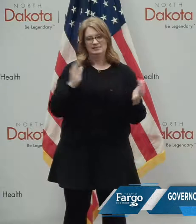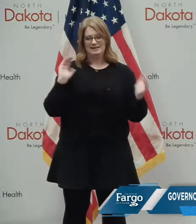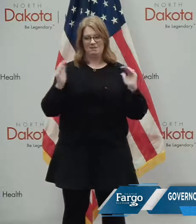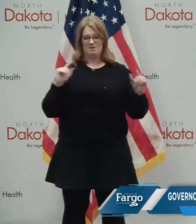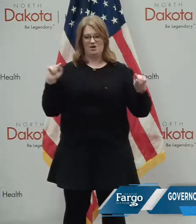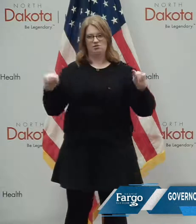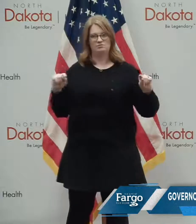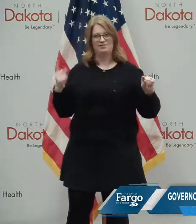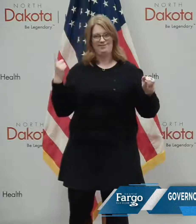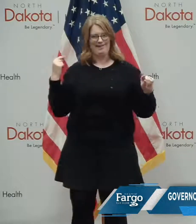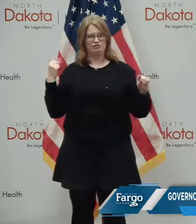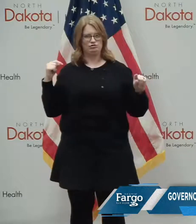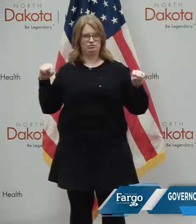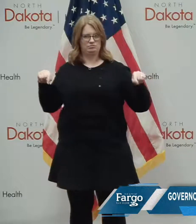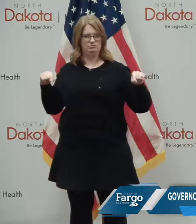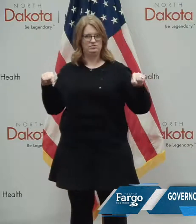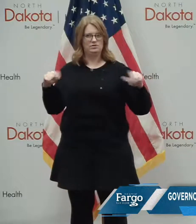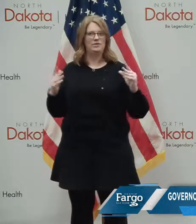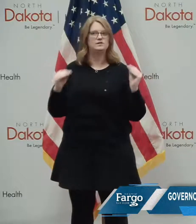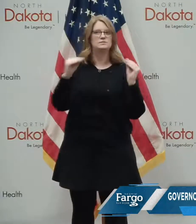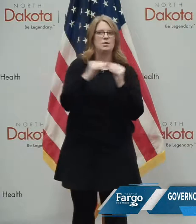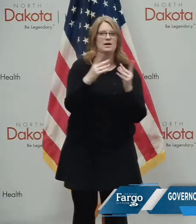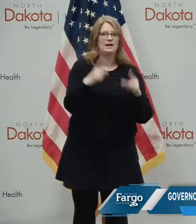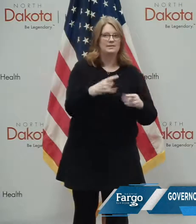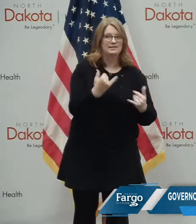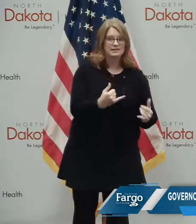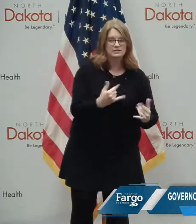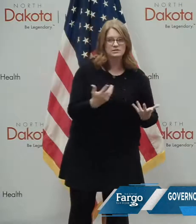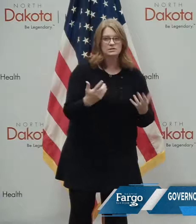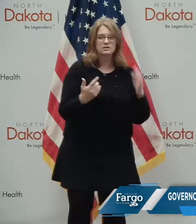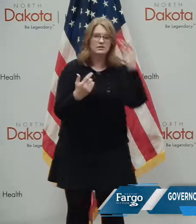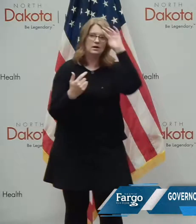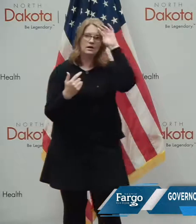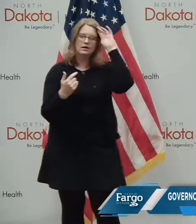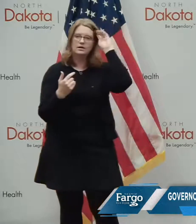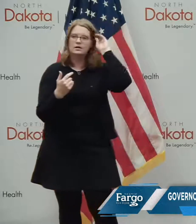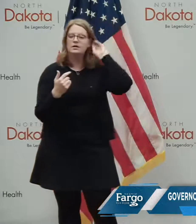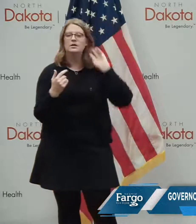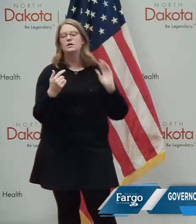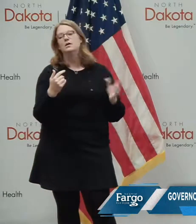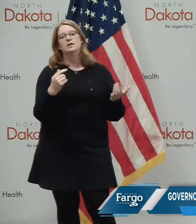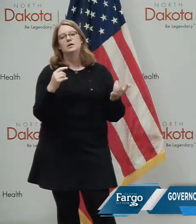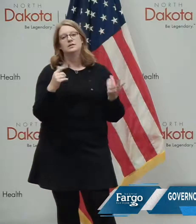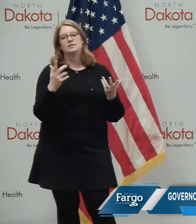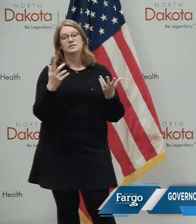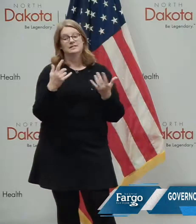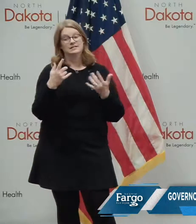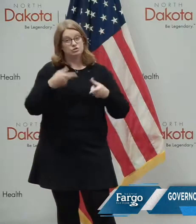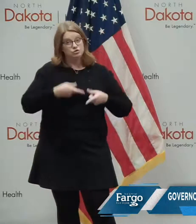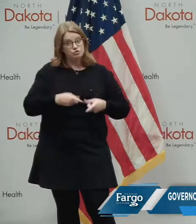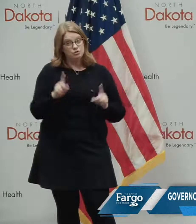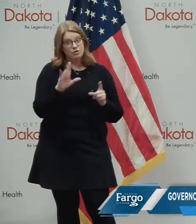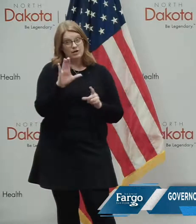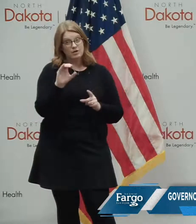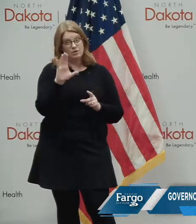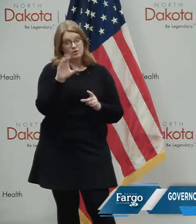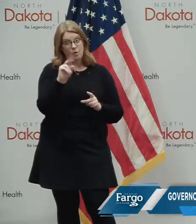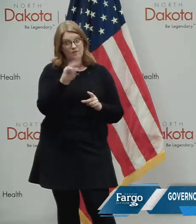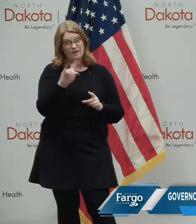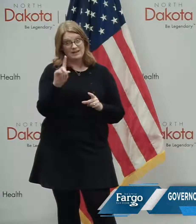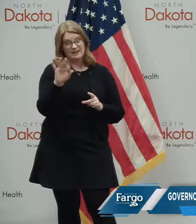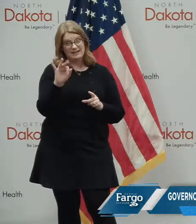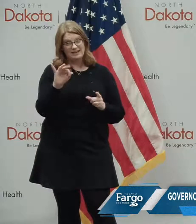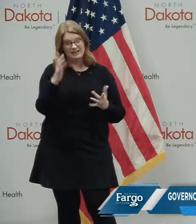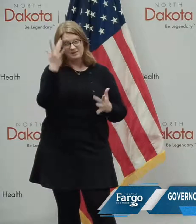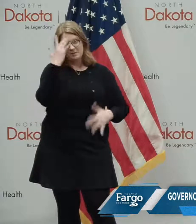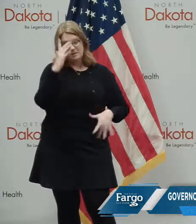same time last year. And so while there is a lot that seems to be out of control during the COVID-19 pandemic or